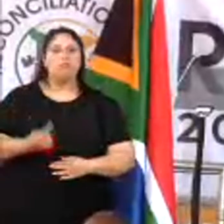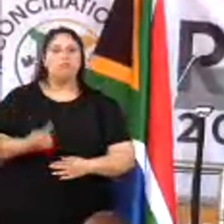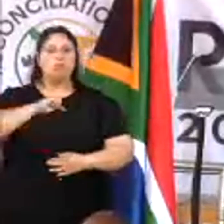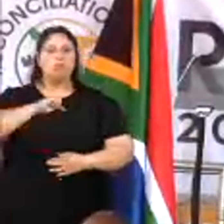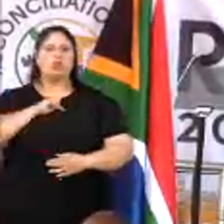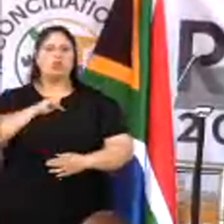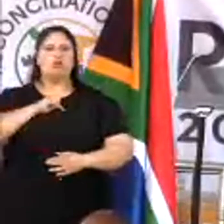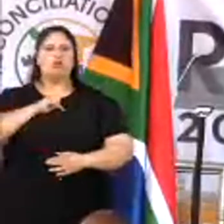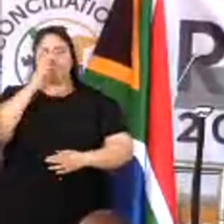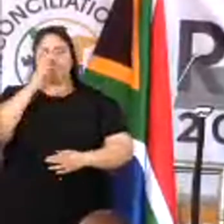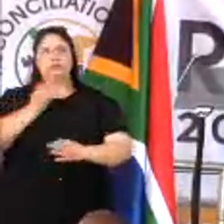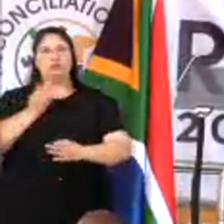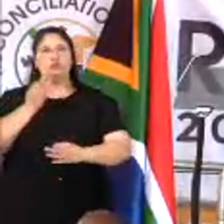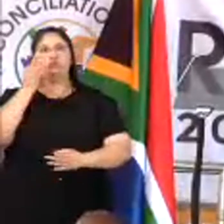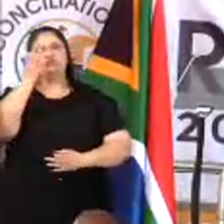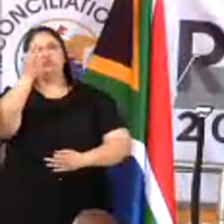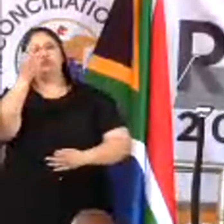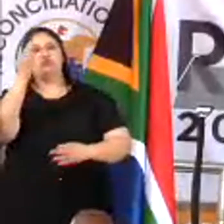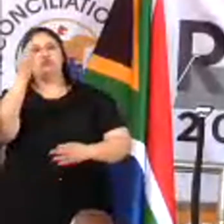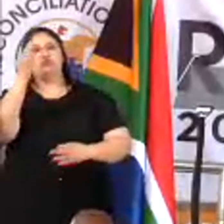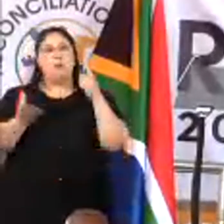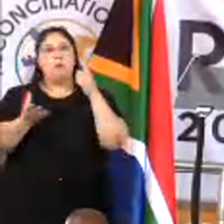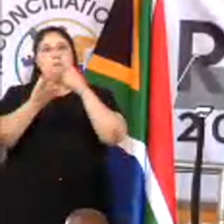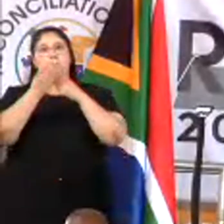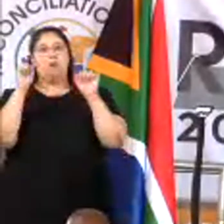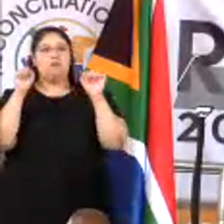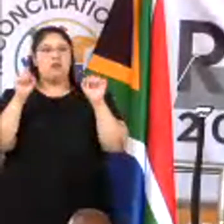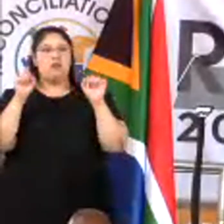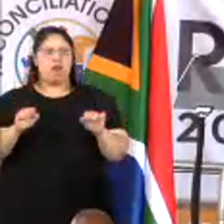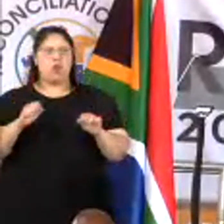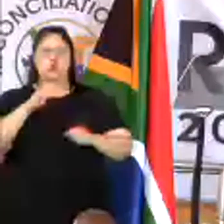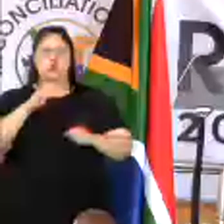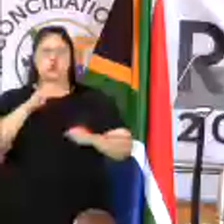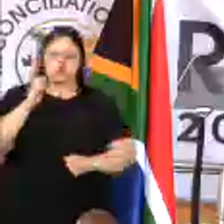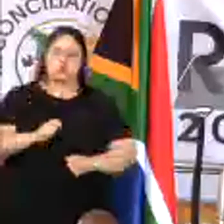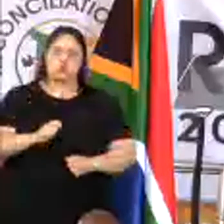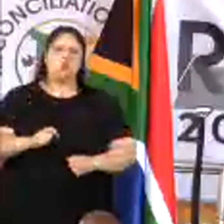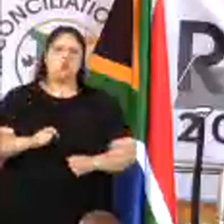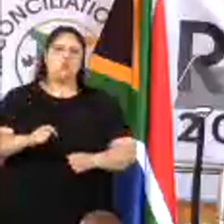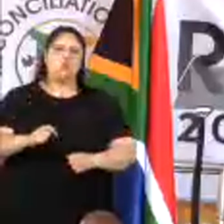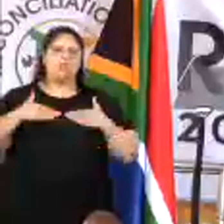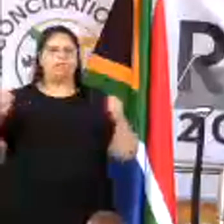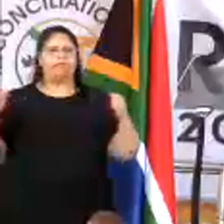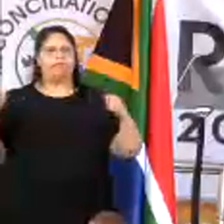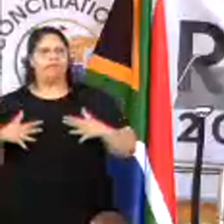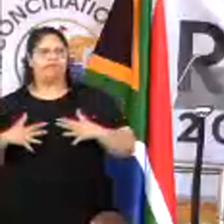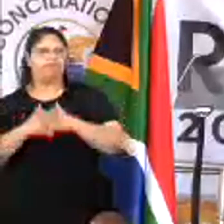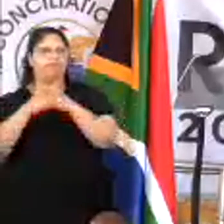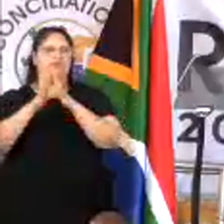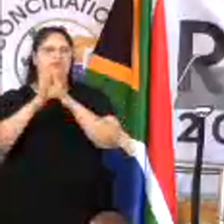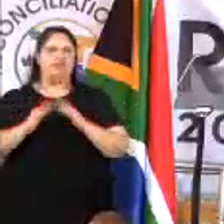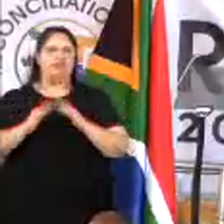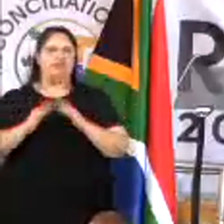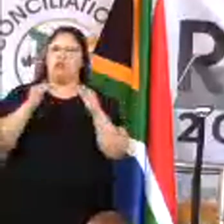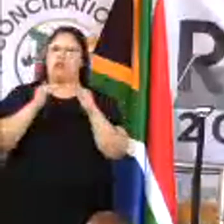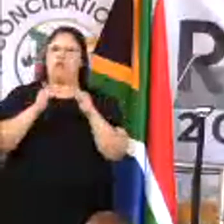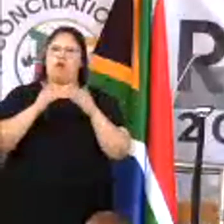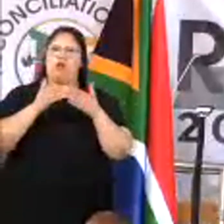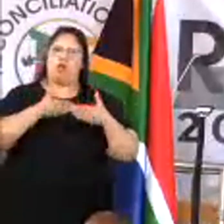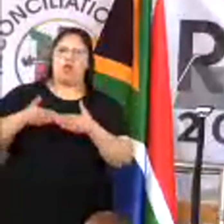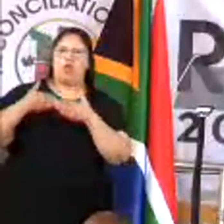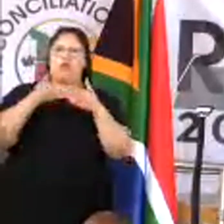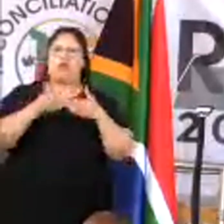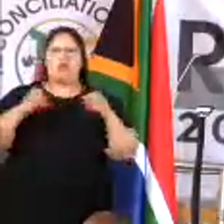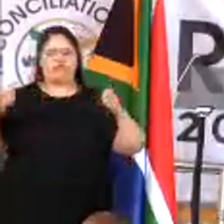our destiny to be a truly reconciled, equal, caring, and united nation.